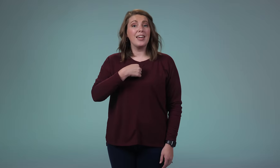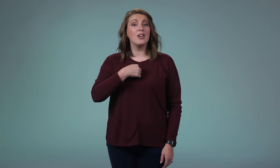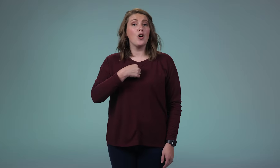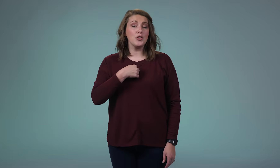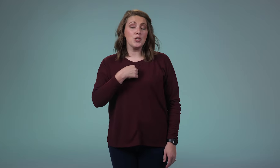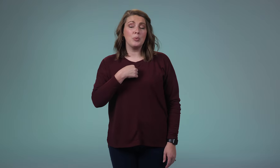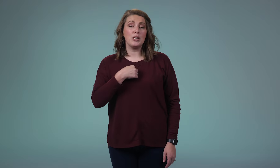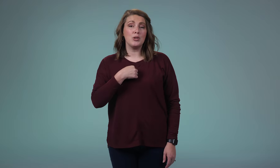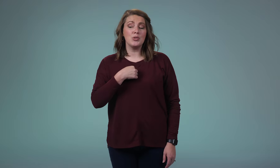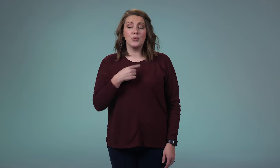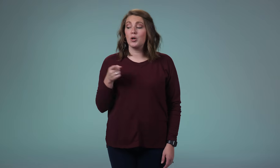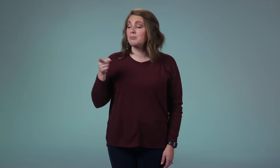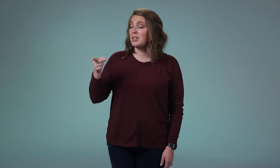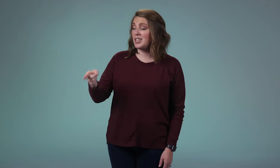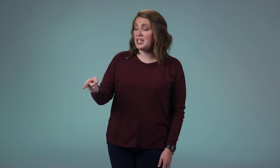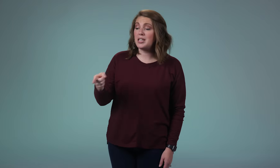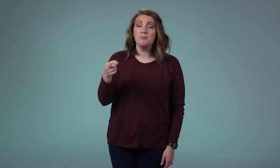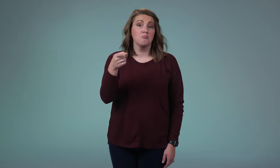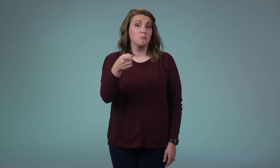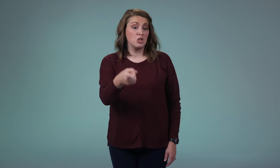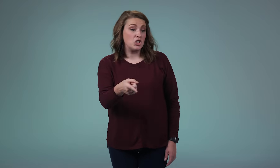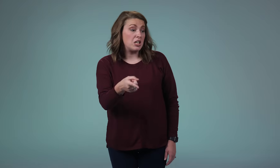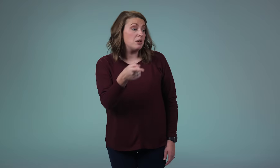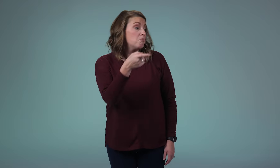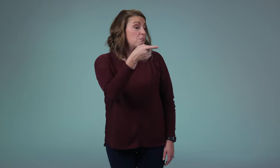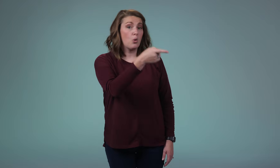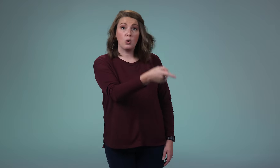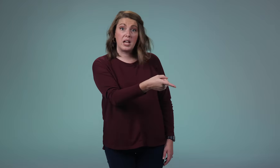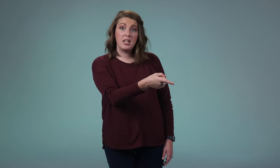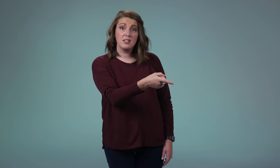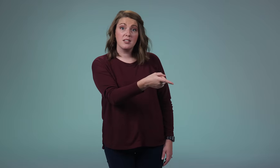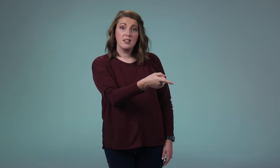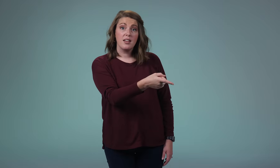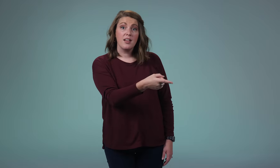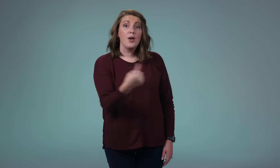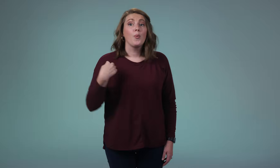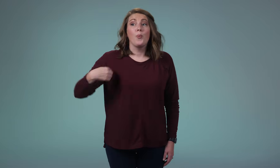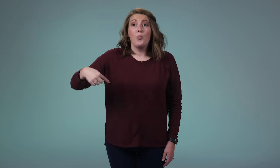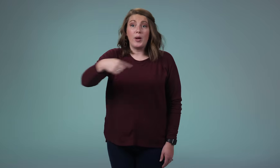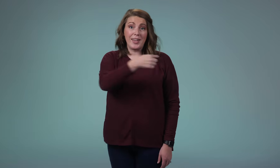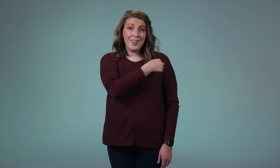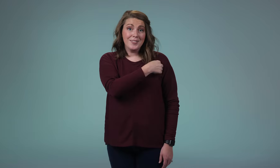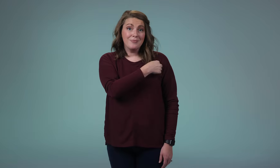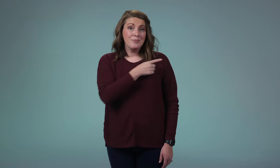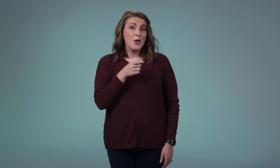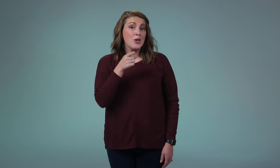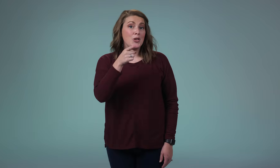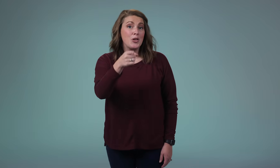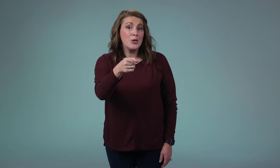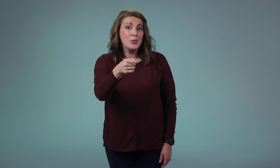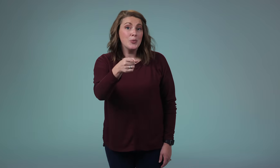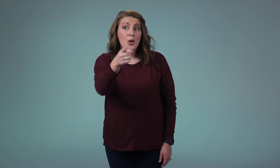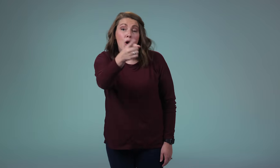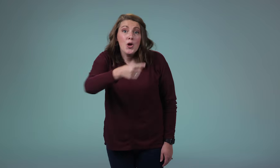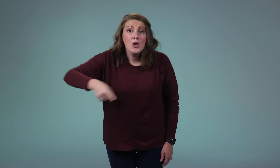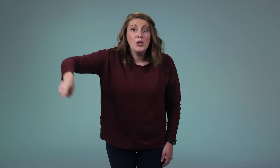can also be used for he, she, or it, we, you,